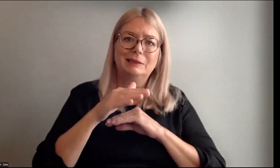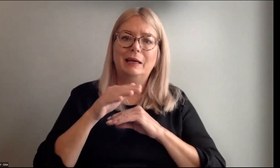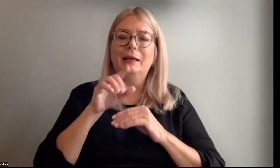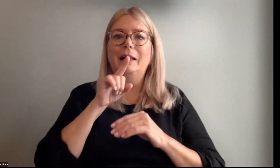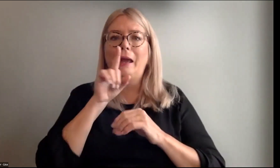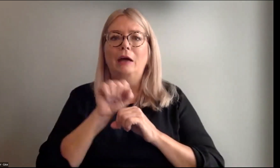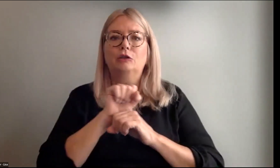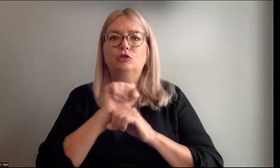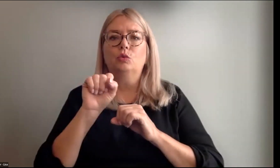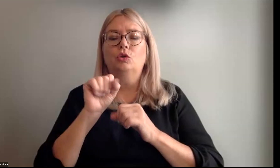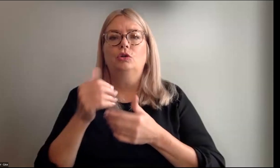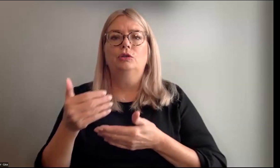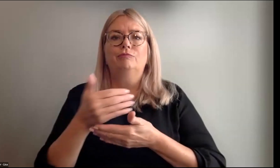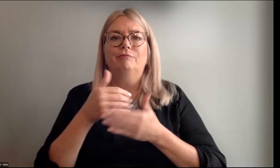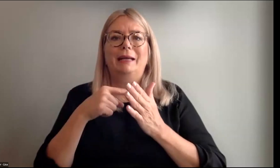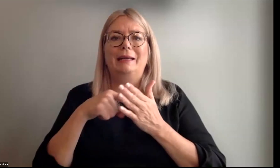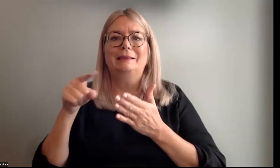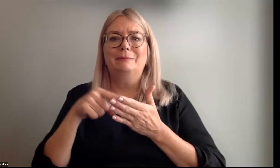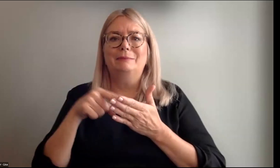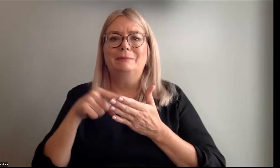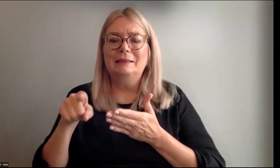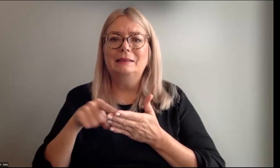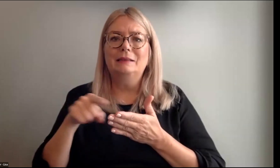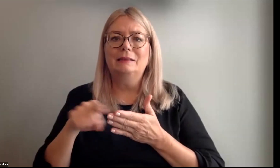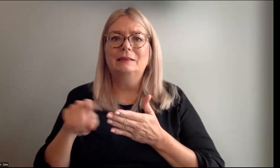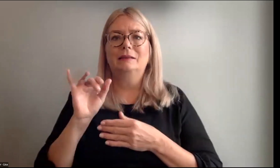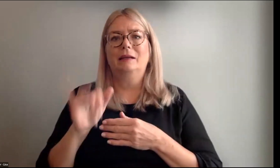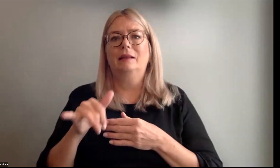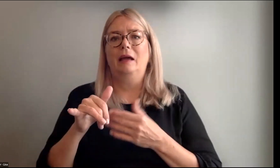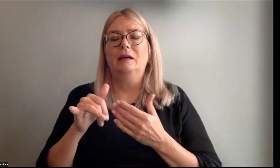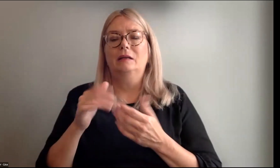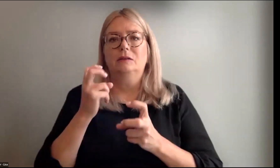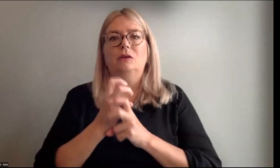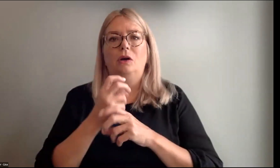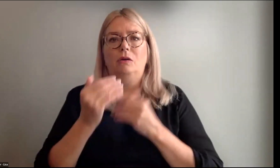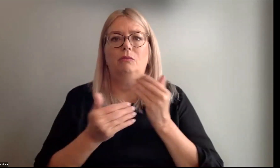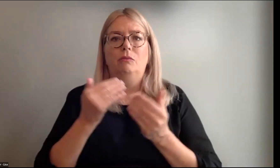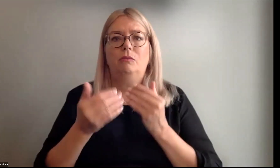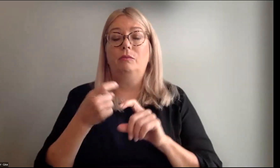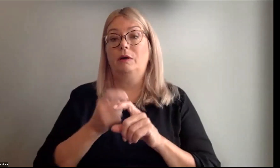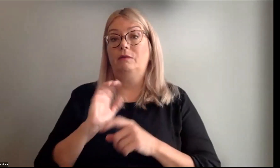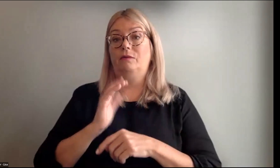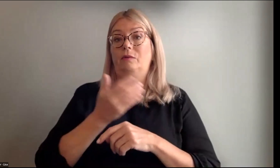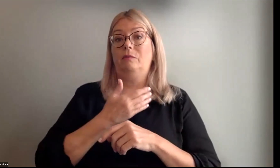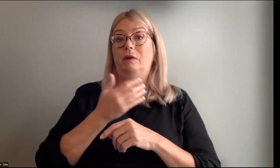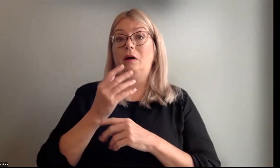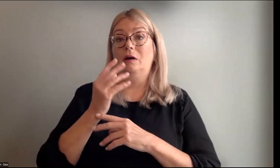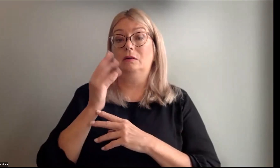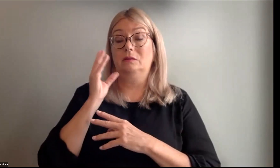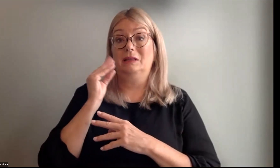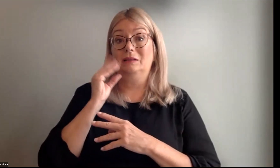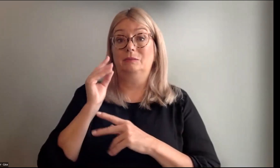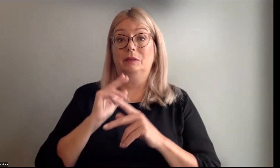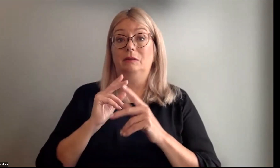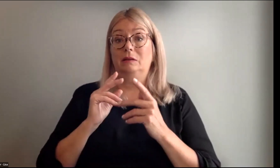their exact expenses, because that is a pretty onerous process. And it from our experience, it does turn people away. Like people, it's